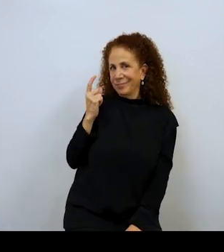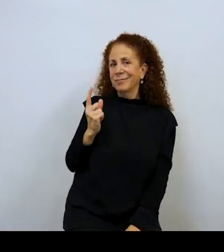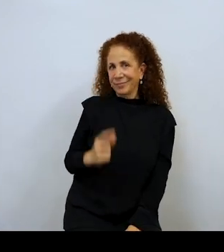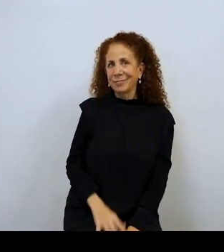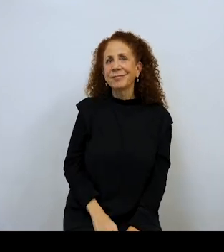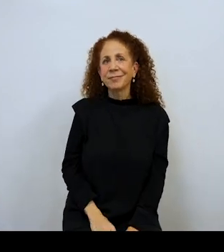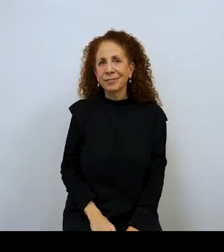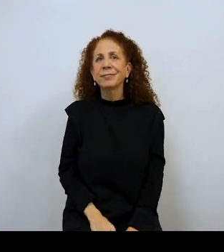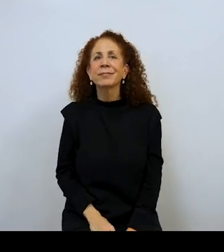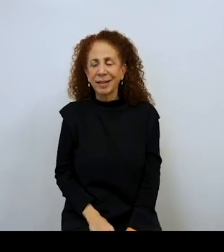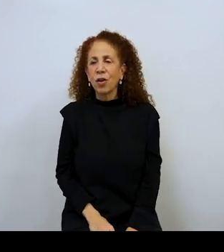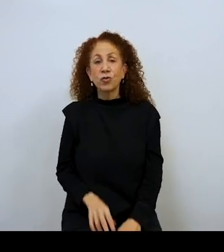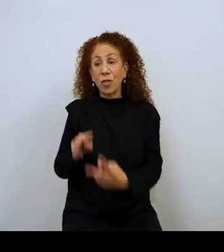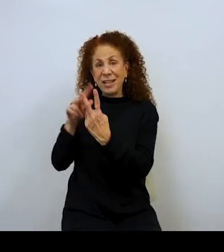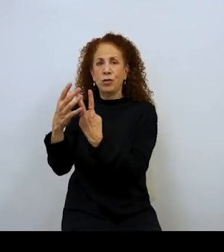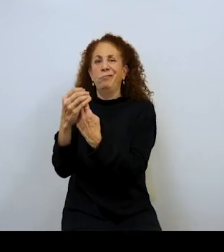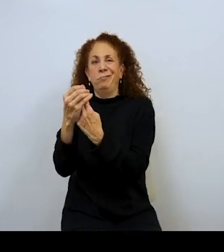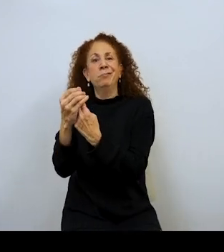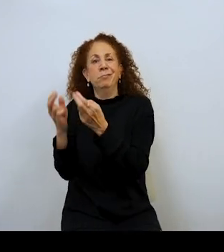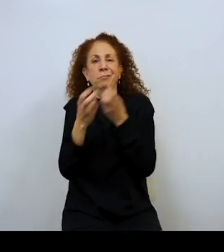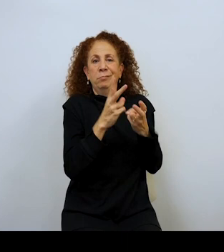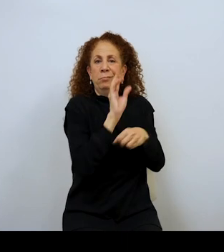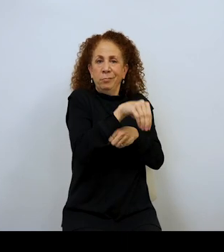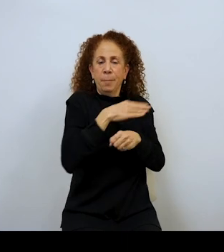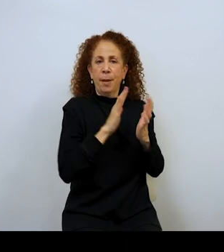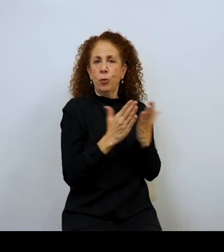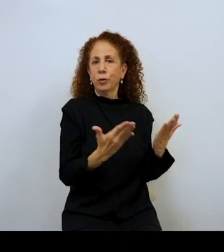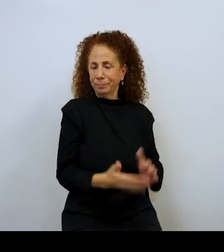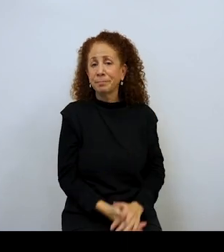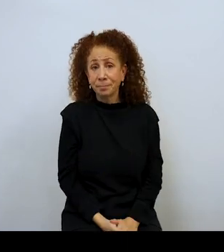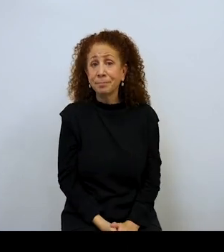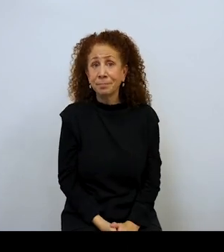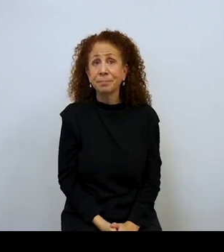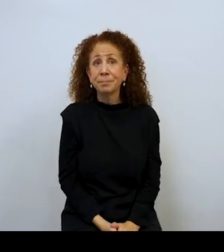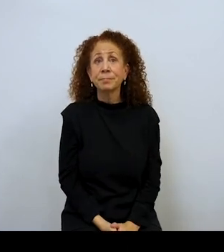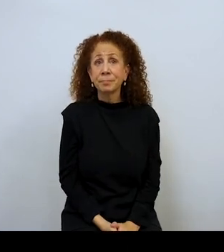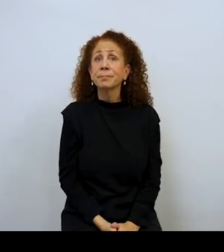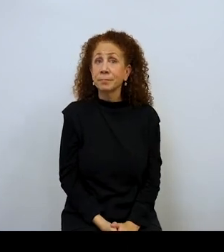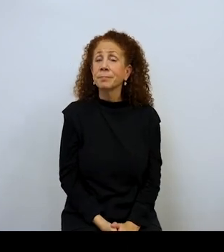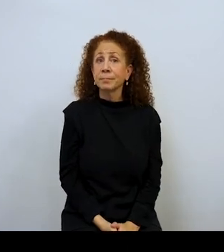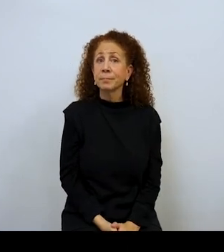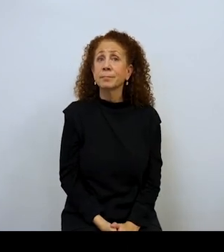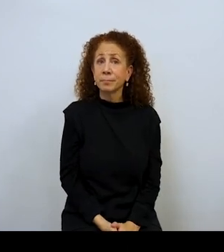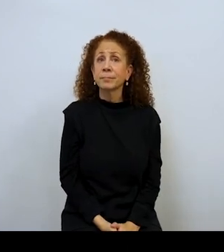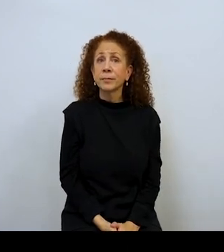So it's sort of, let's take these two and put them together in some way. Mm-hmm. But you know, it's a great joy